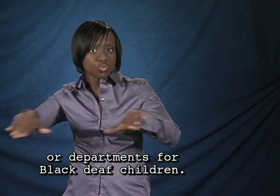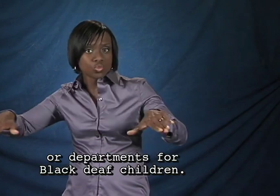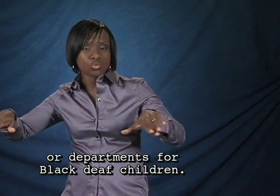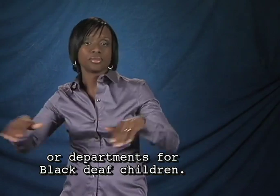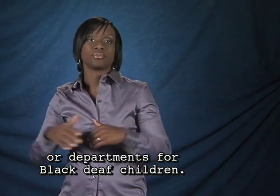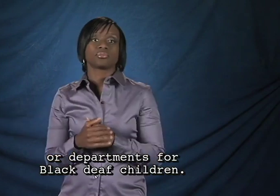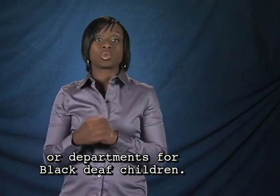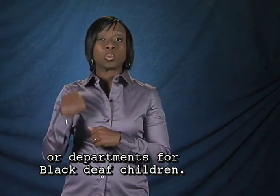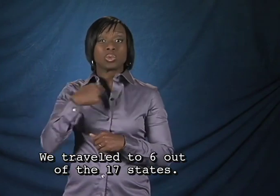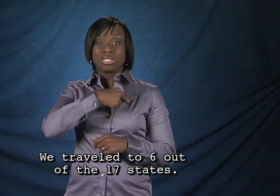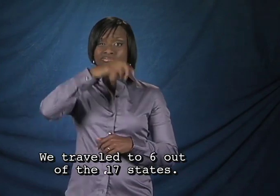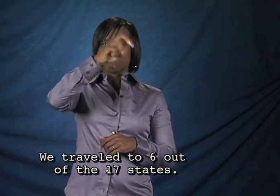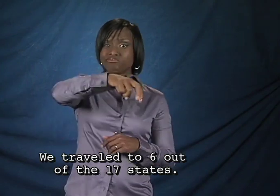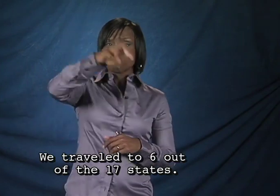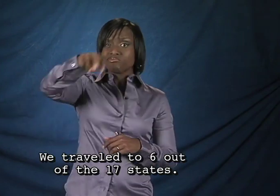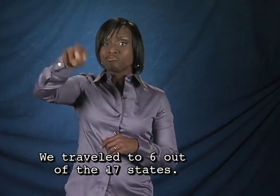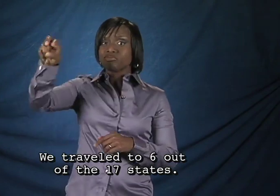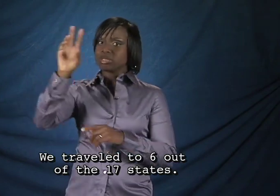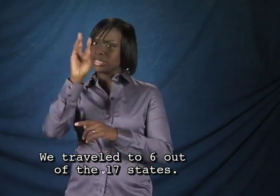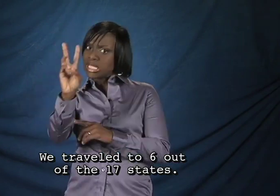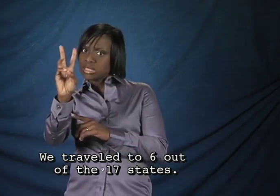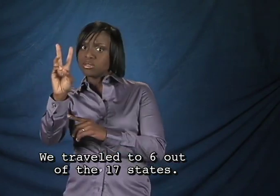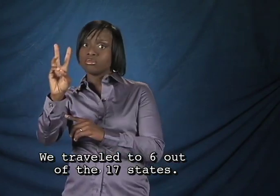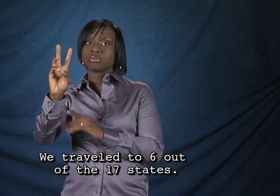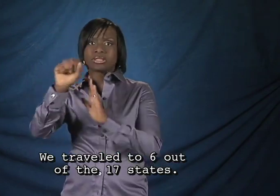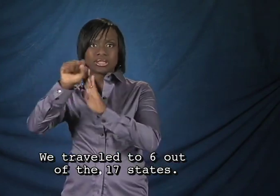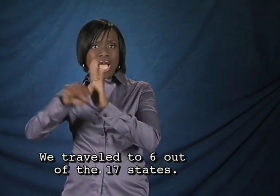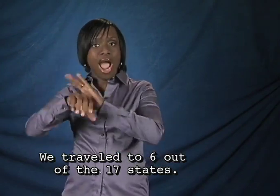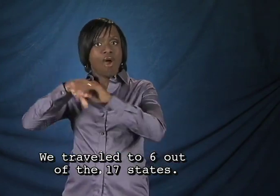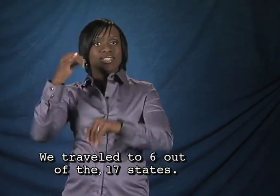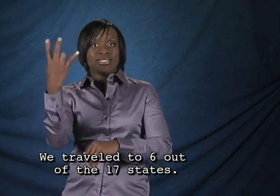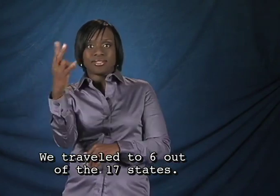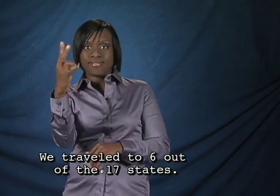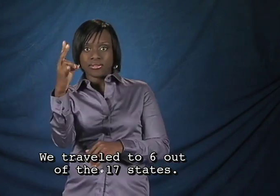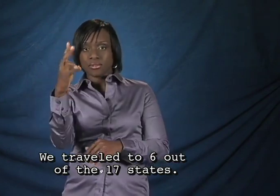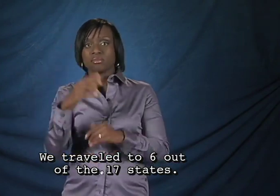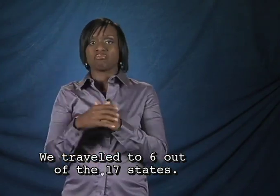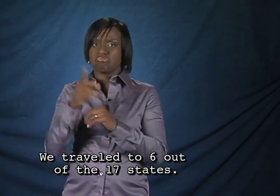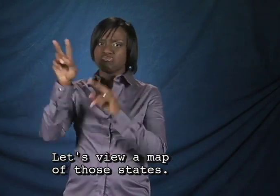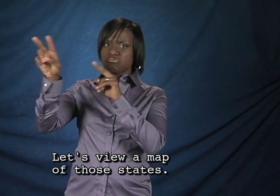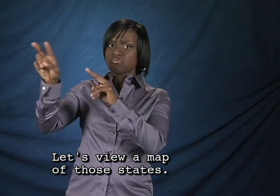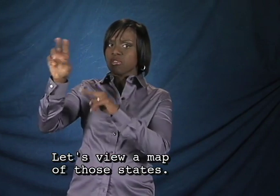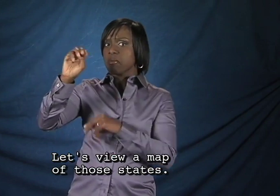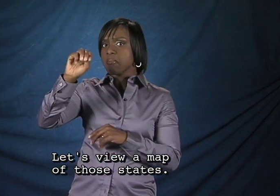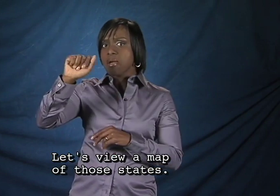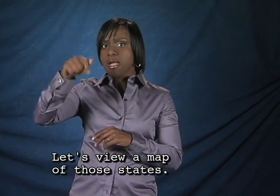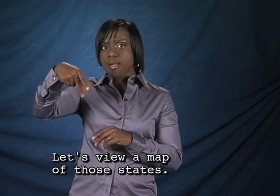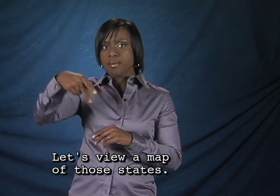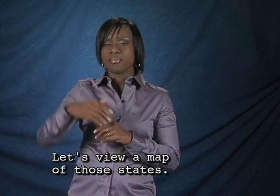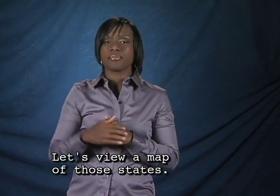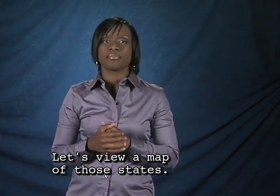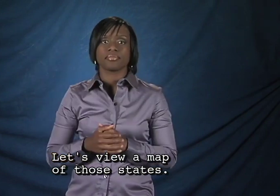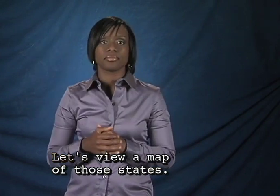children. We traveled to 6 out of the 17 states. Let's view a map of those